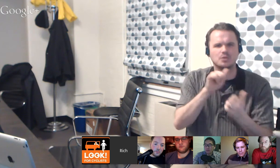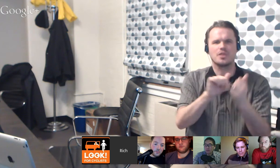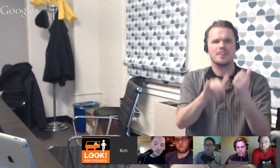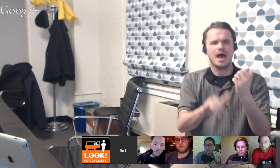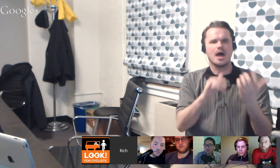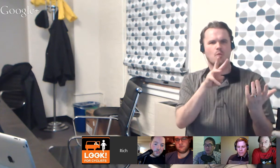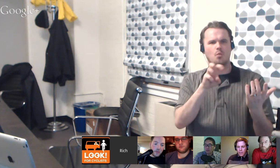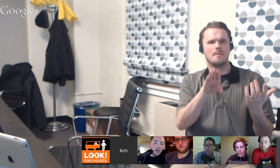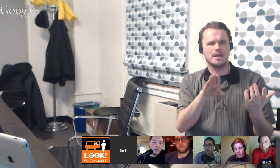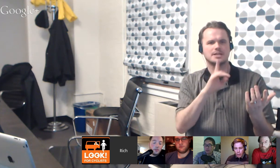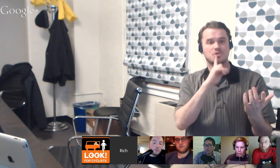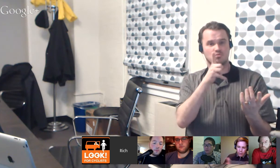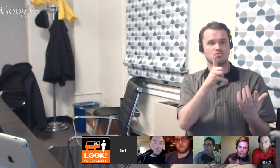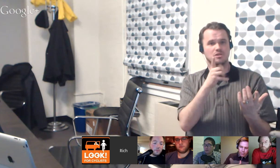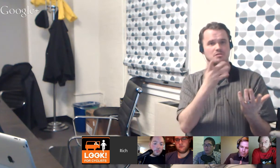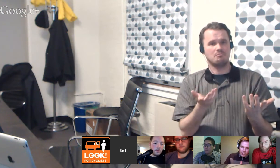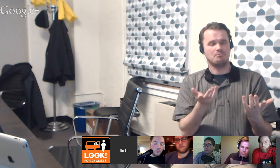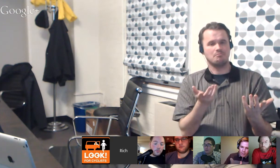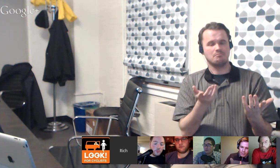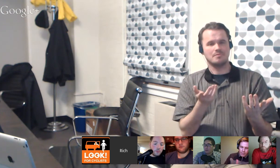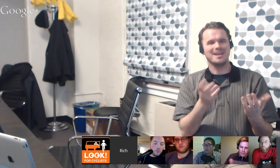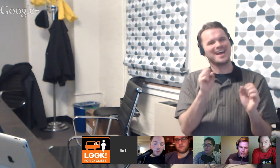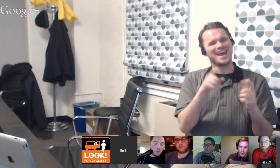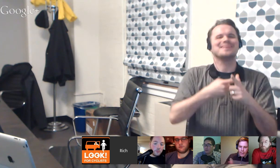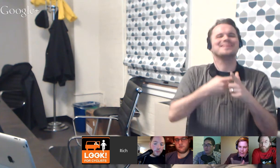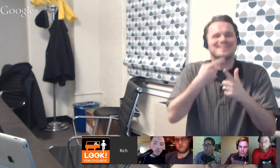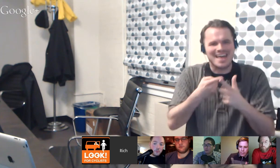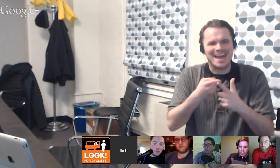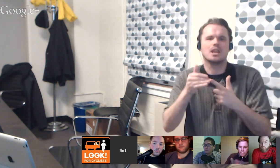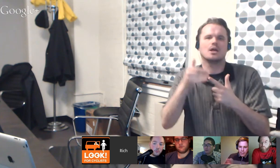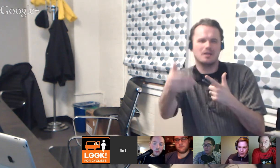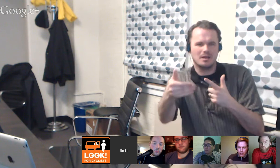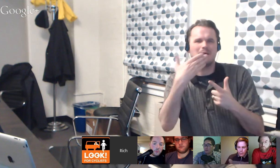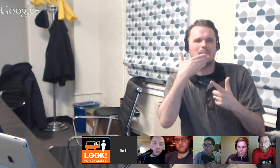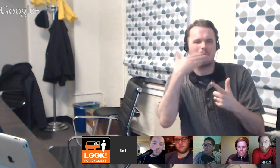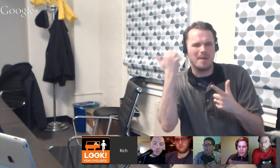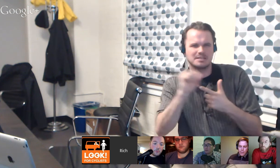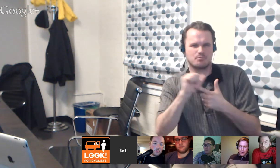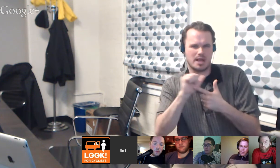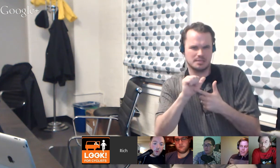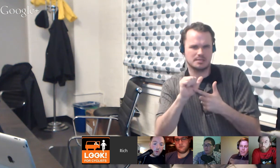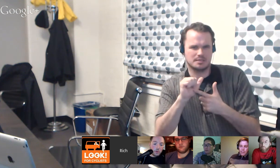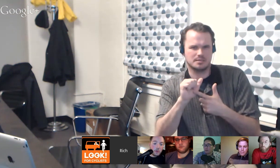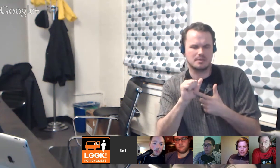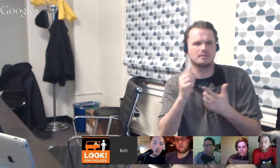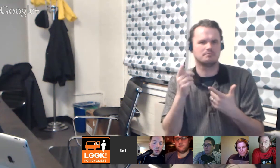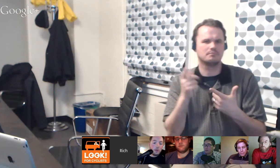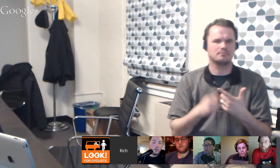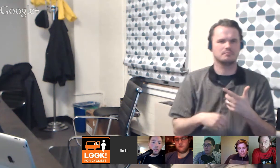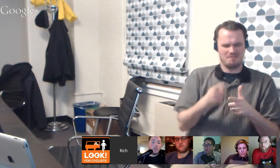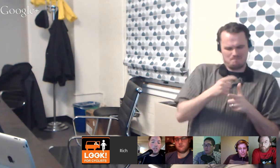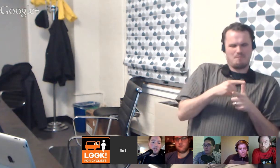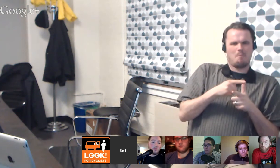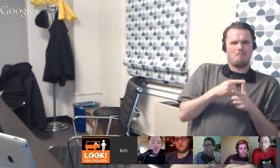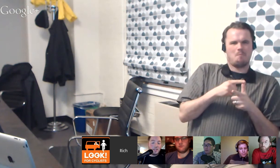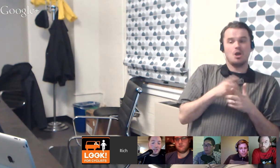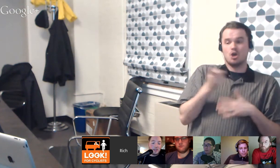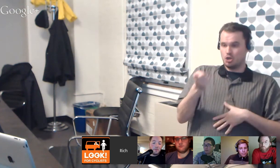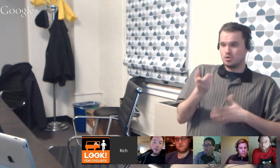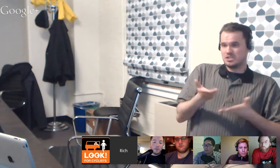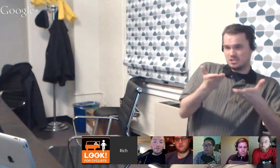sense? And then you can go to the best practices and think, okay, how do I achieve that goal? Cool. So your suggestion